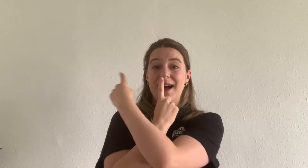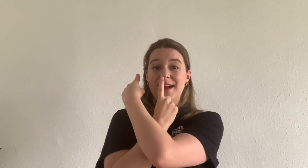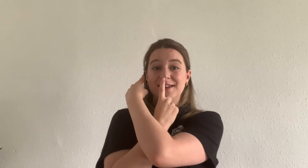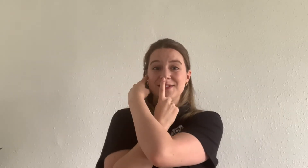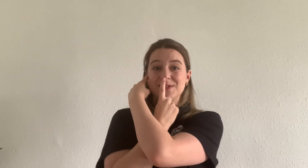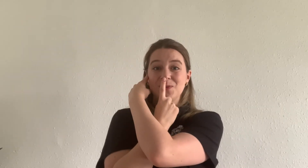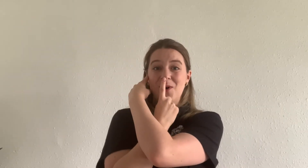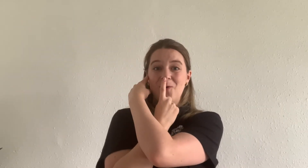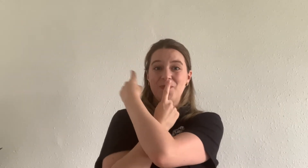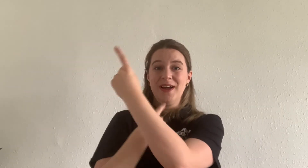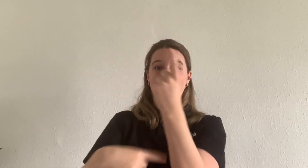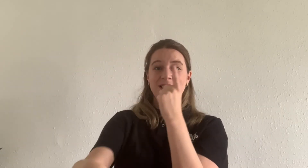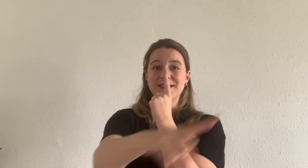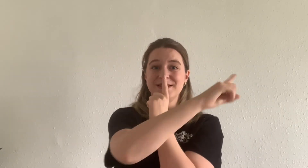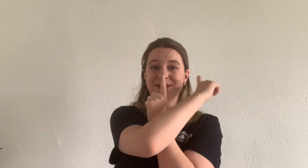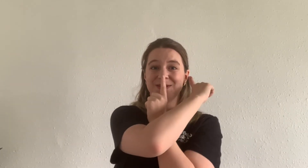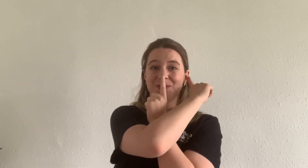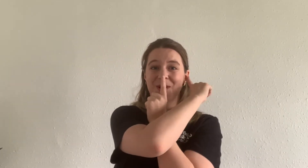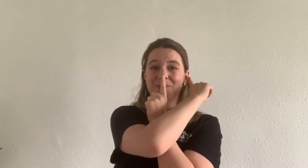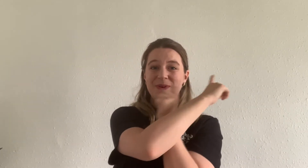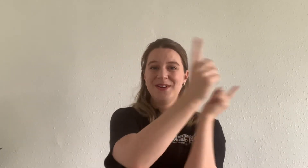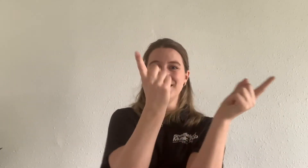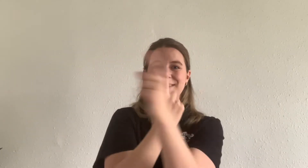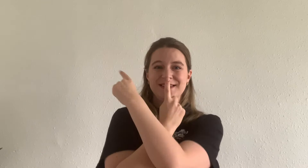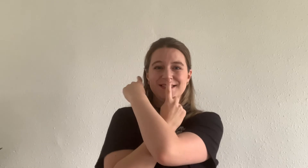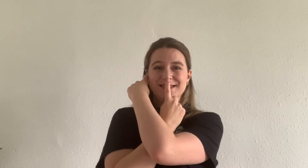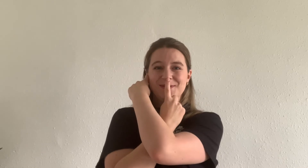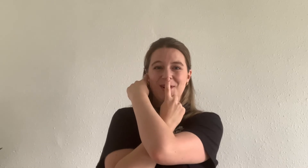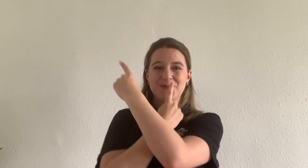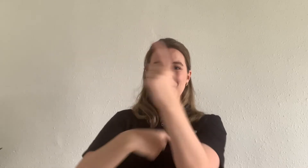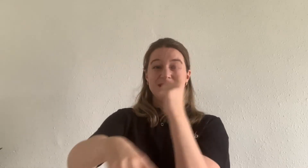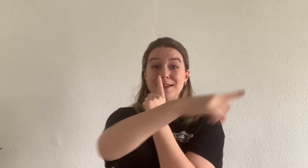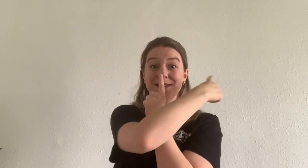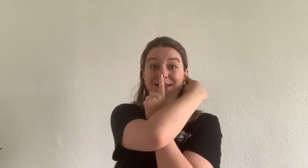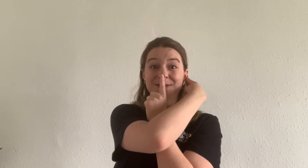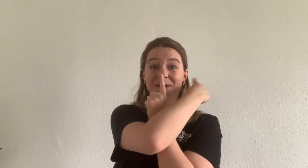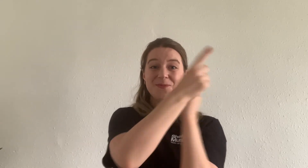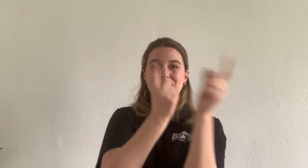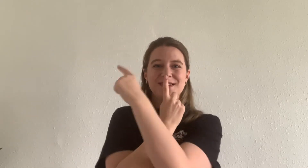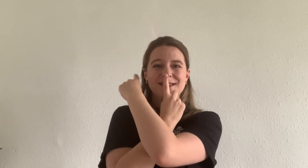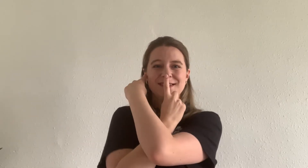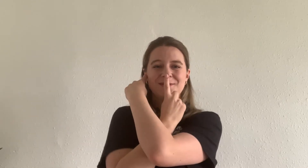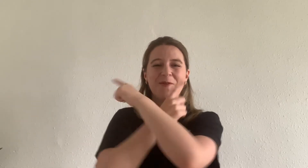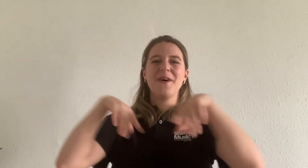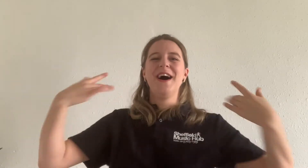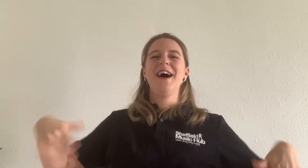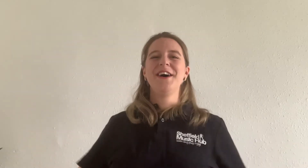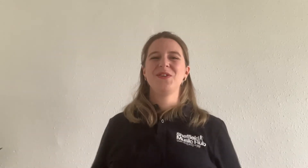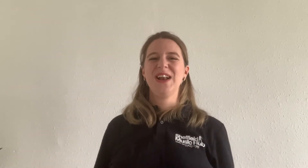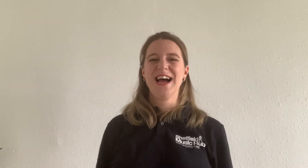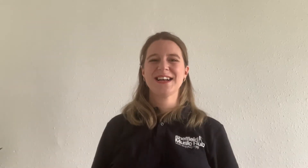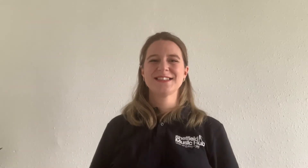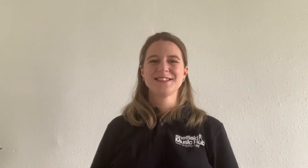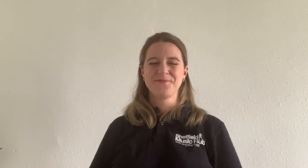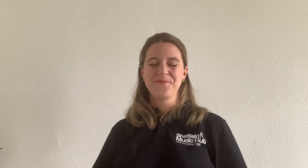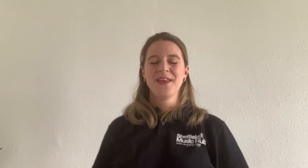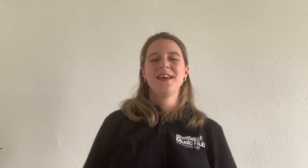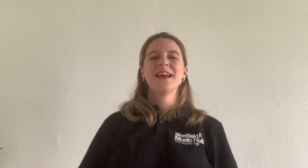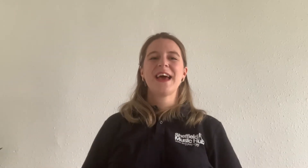And swap. Swap. Swap. Swap. Swap. And relax. Can I